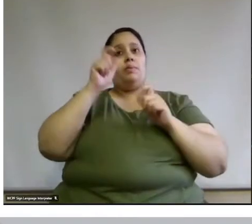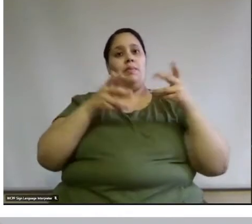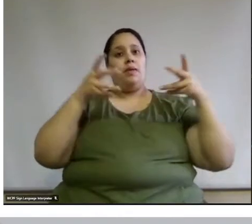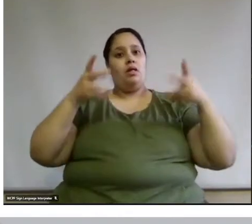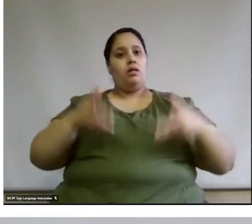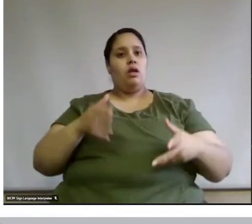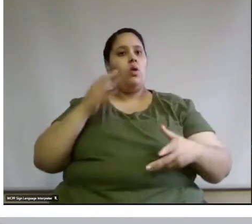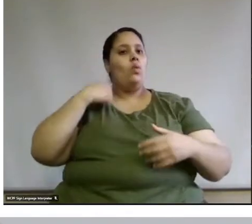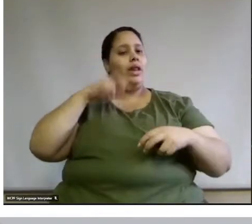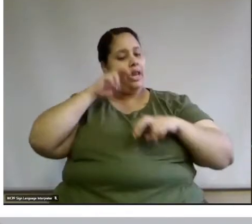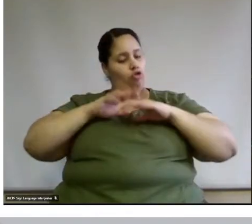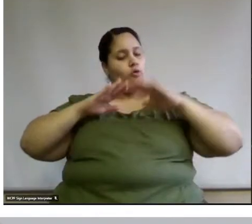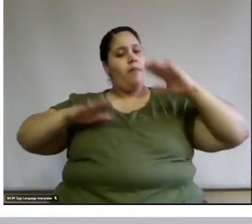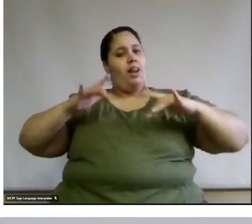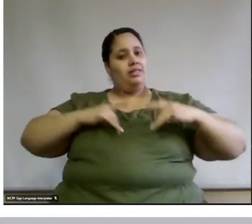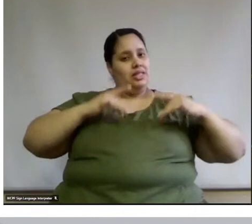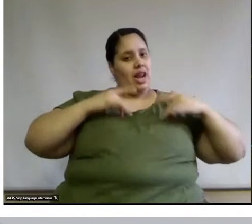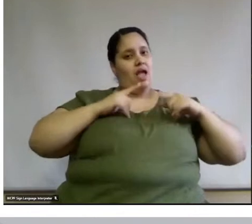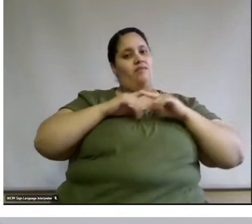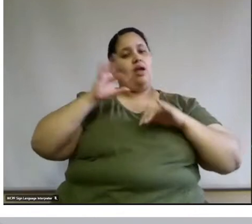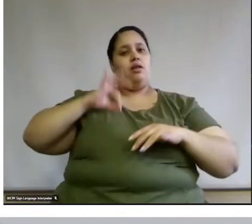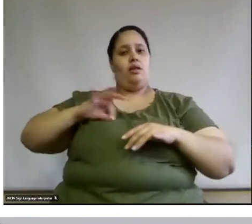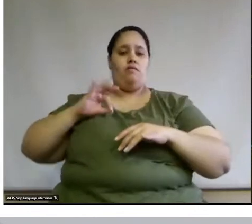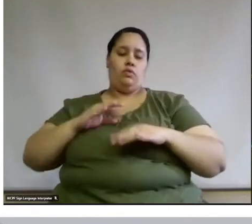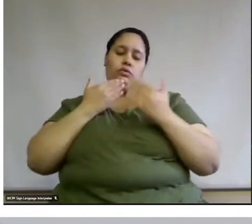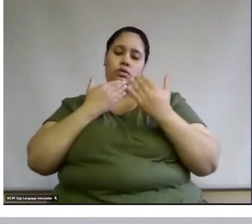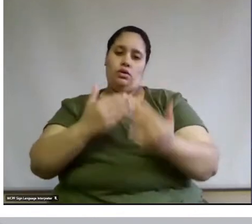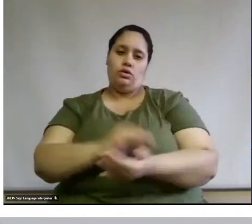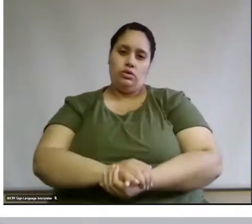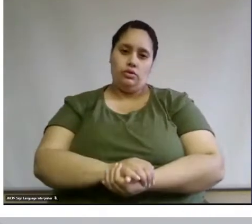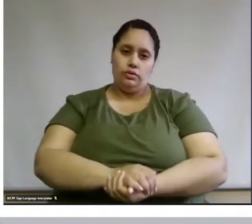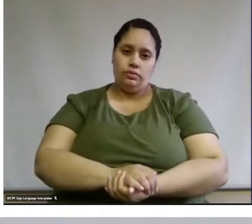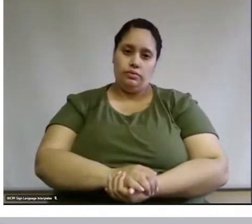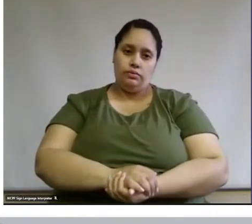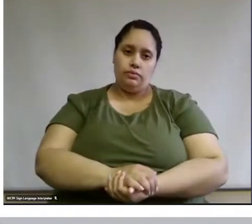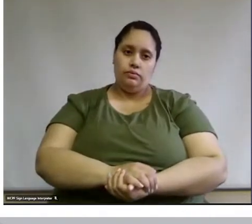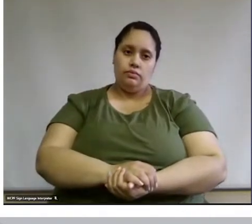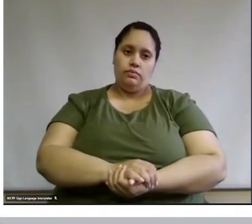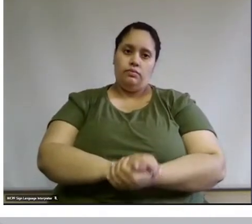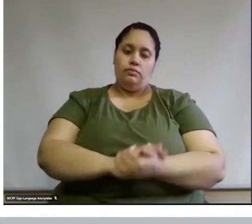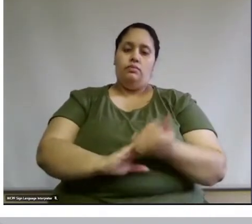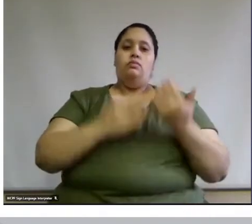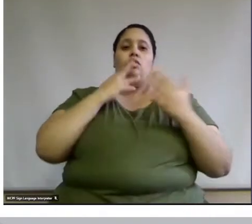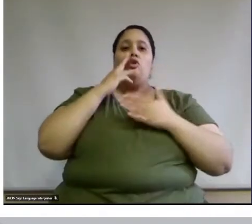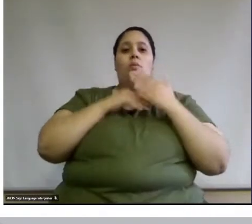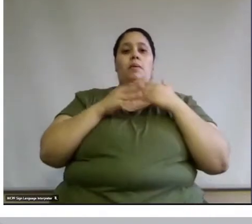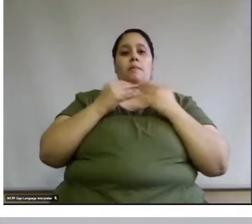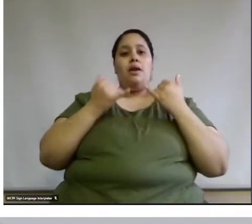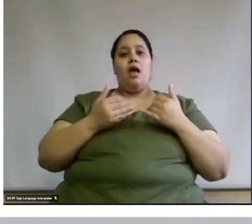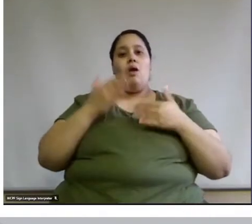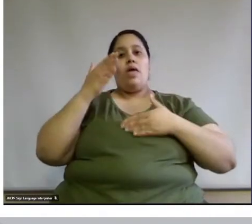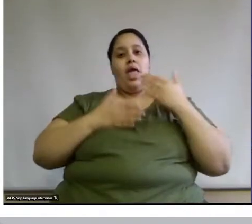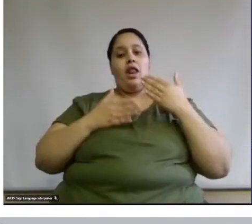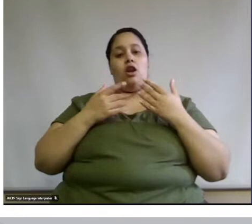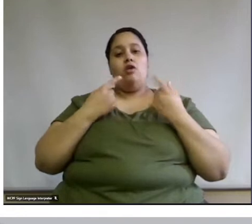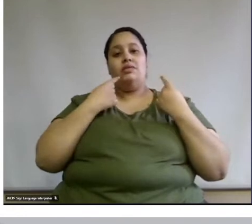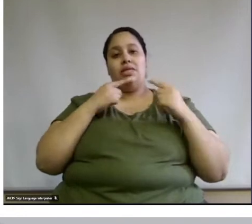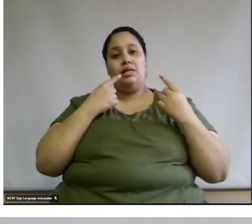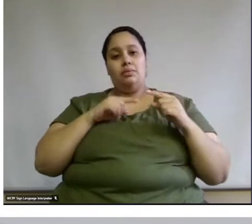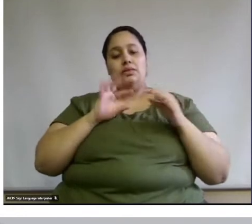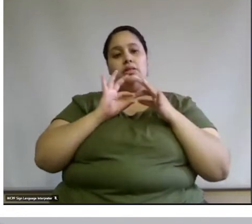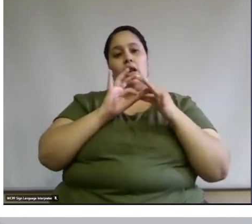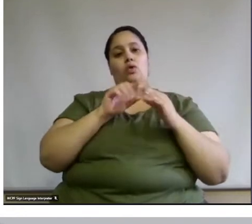to balance lives and livelihoods. Thank you. Thank you, Honourable Member. That brings us to the end of statements. In terms of